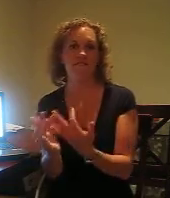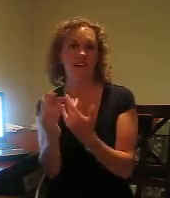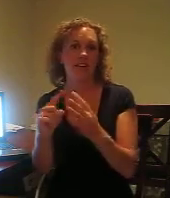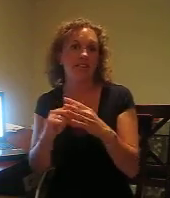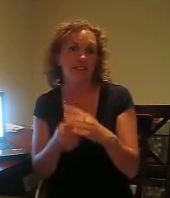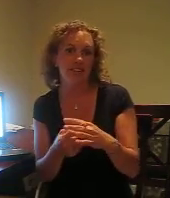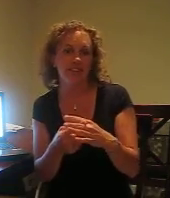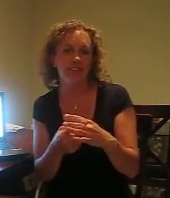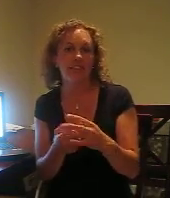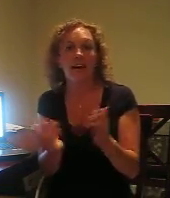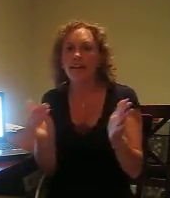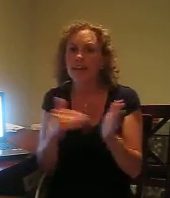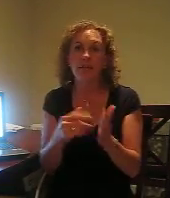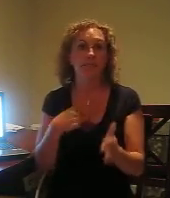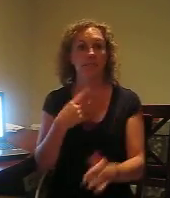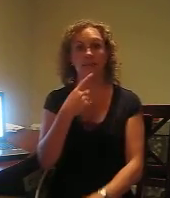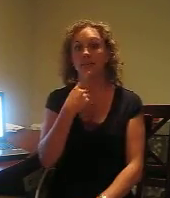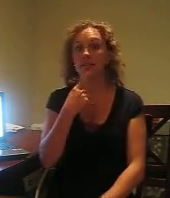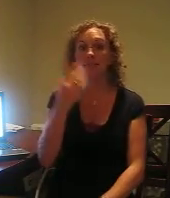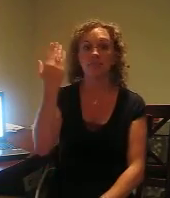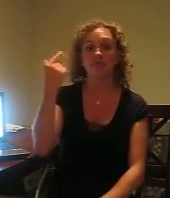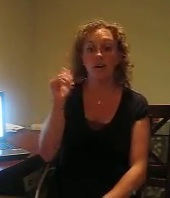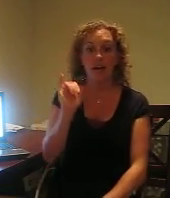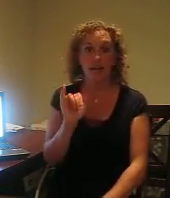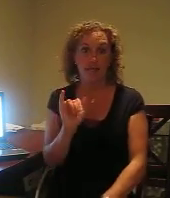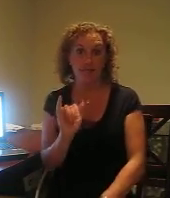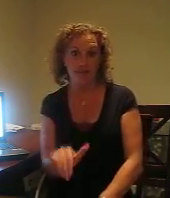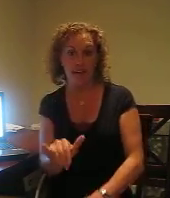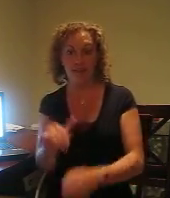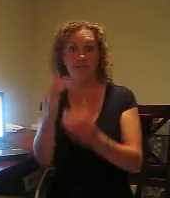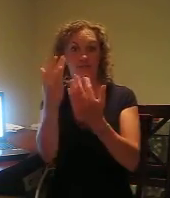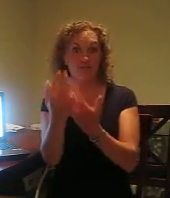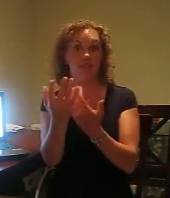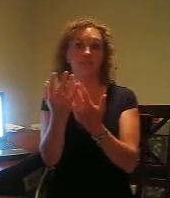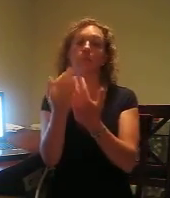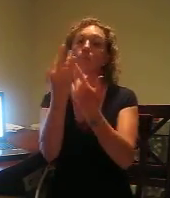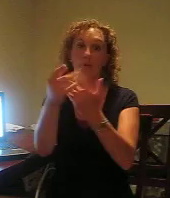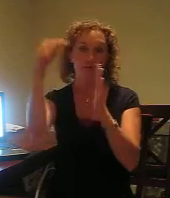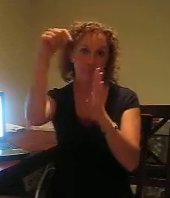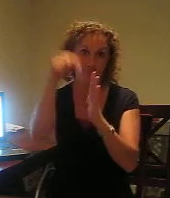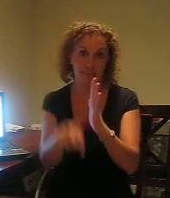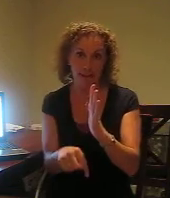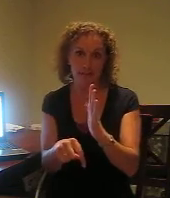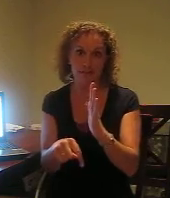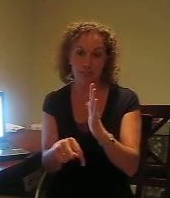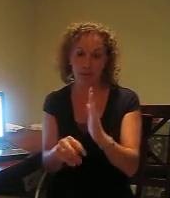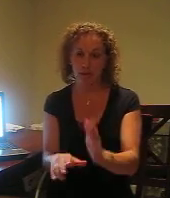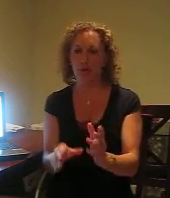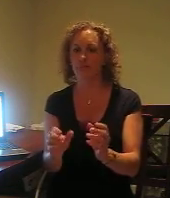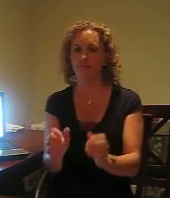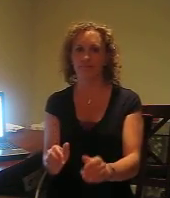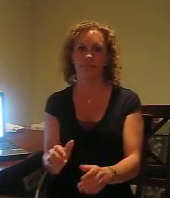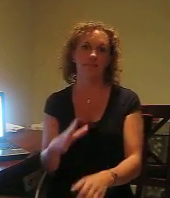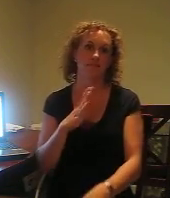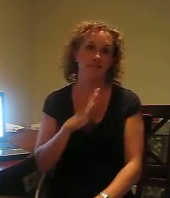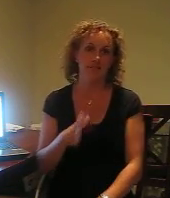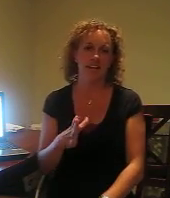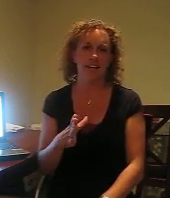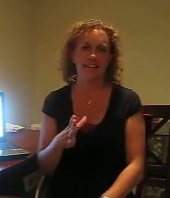again, as I said, once this catches on, it's going to burn in a downward direction and be very, very effective. It takes a little bit of nurturing in the